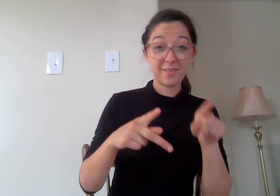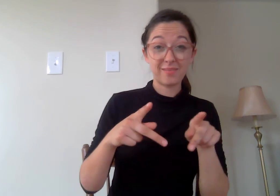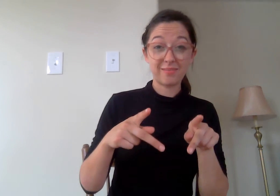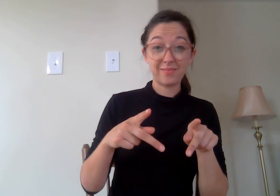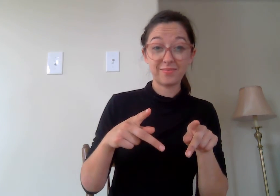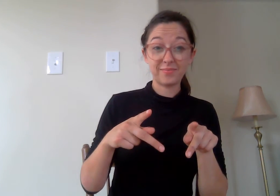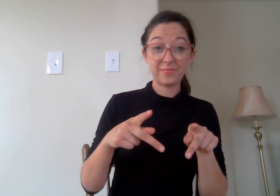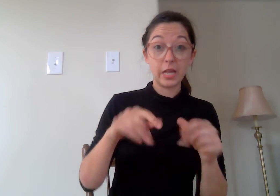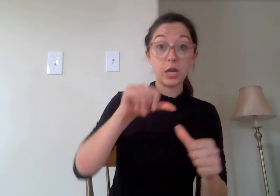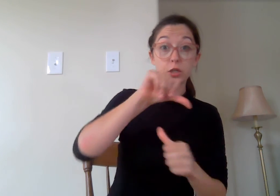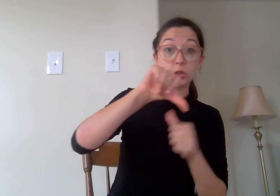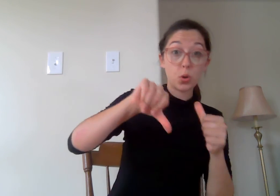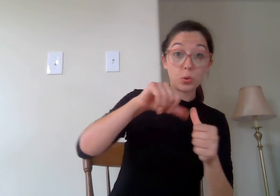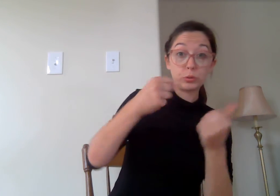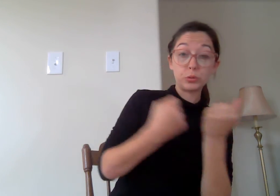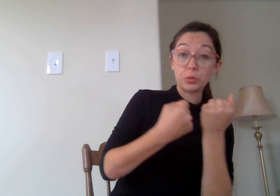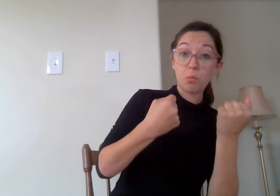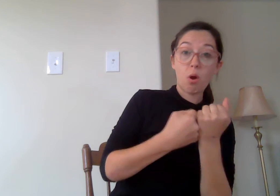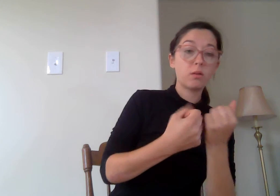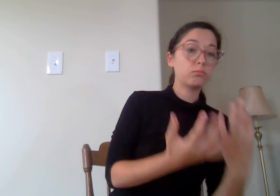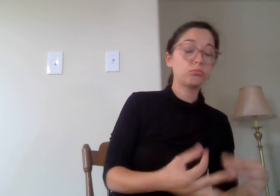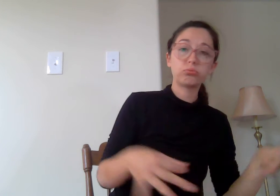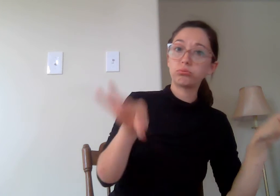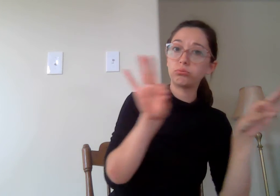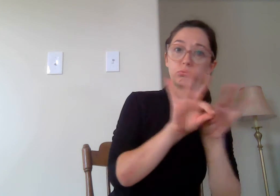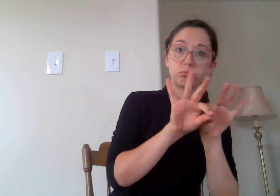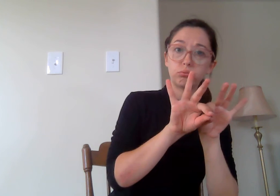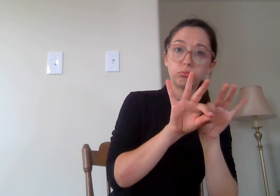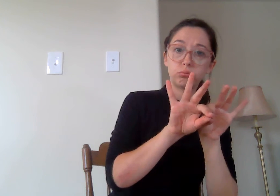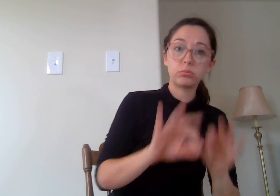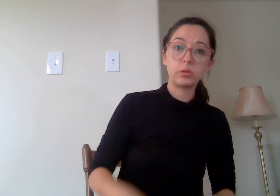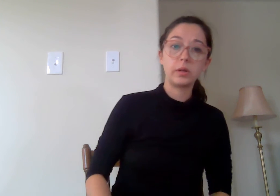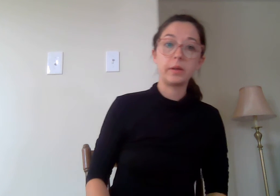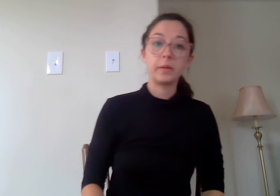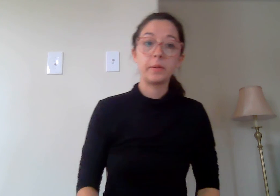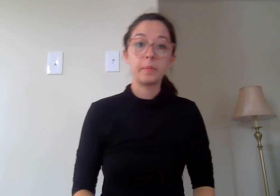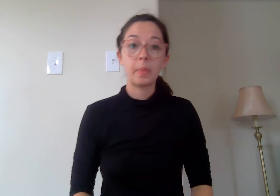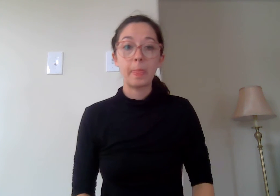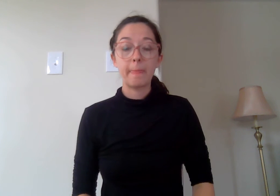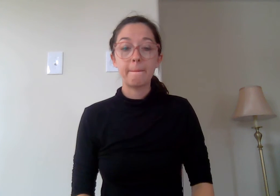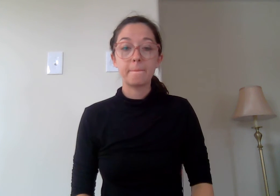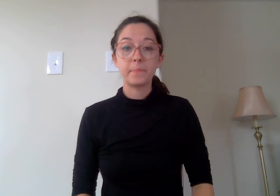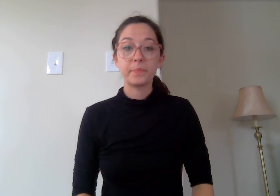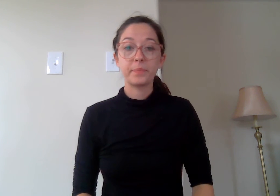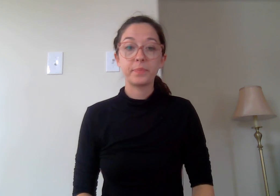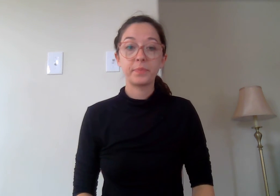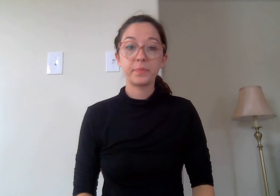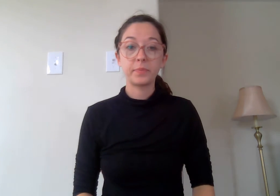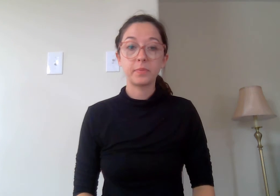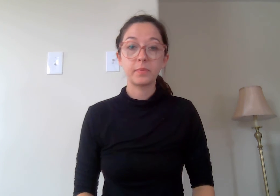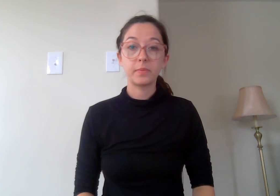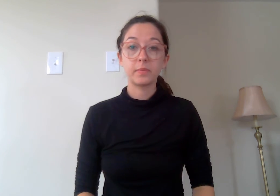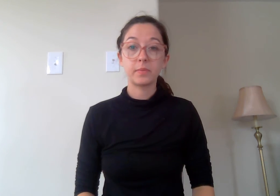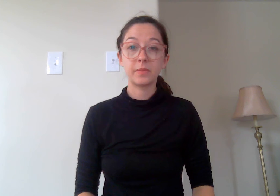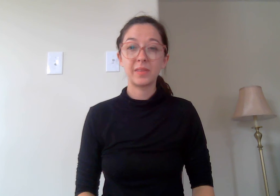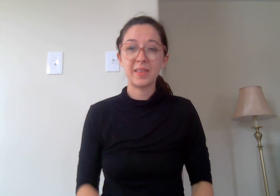us. Now, core beliefs, and you can do this inward to outward or outward to inward, but either way, it comes down to